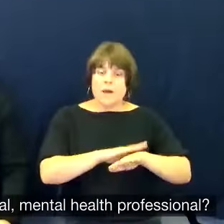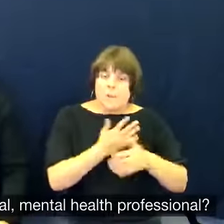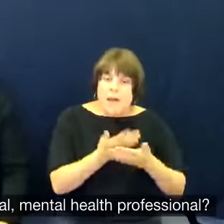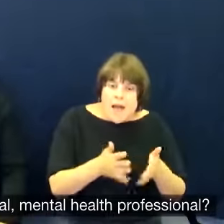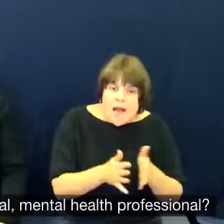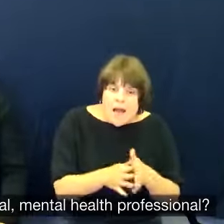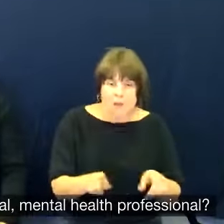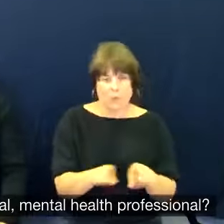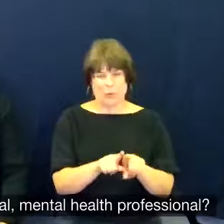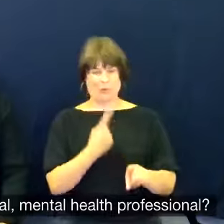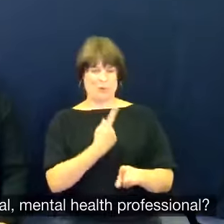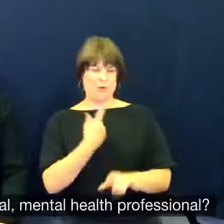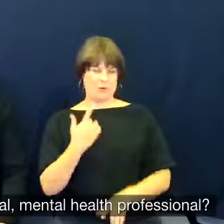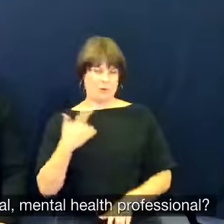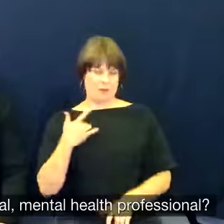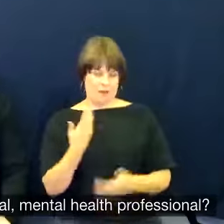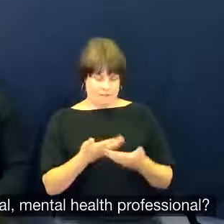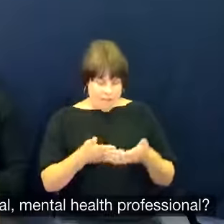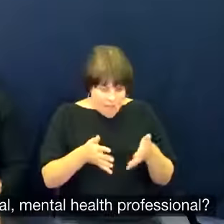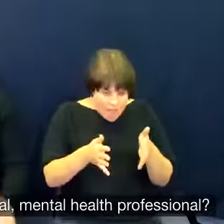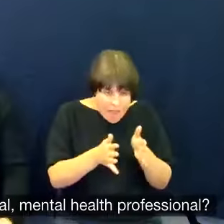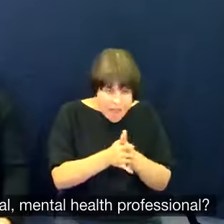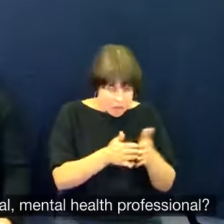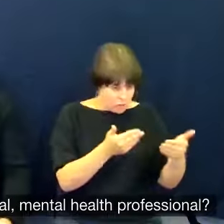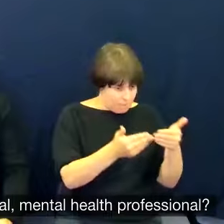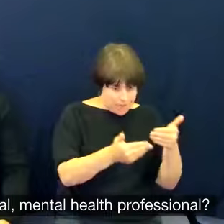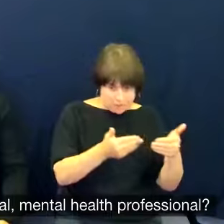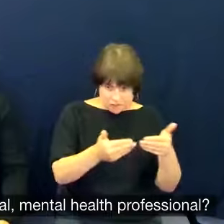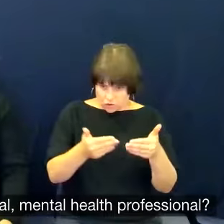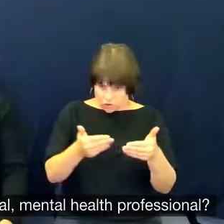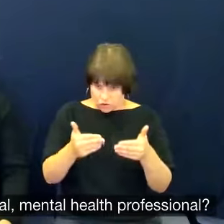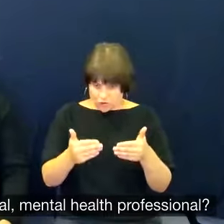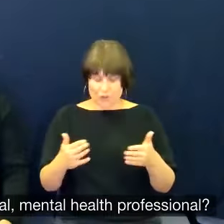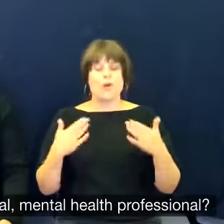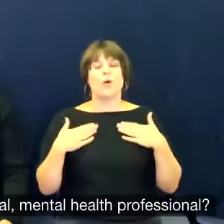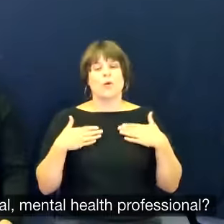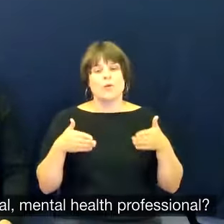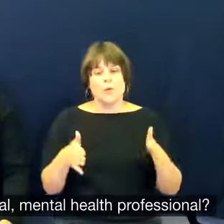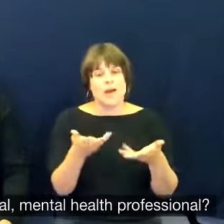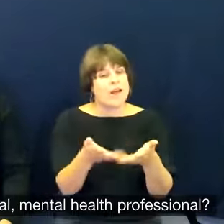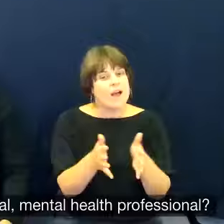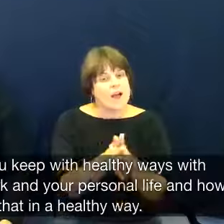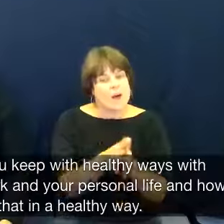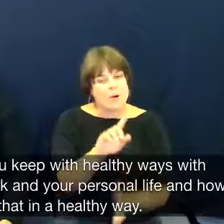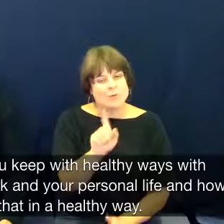and your personal life, and how you can manage that in a healthy way.